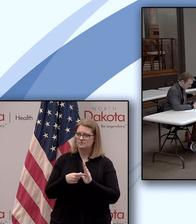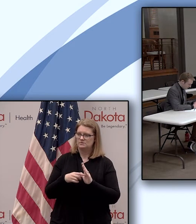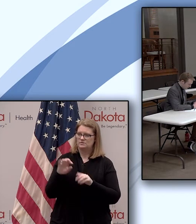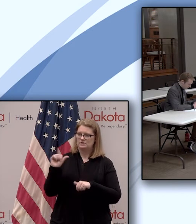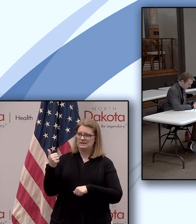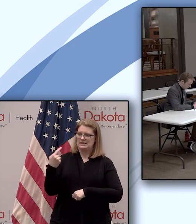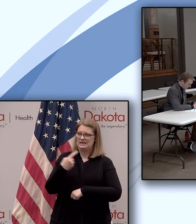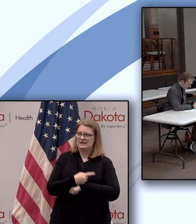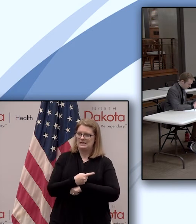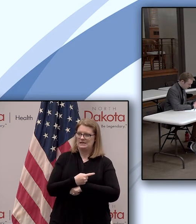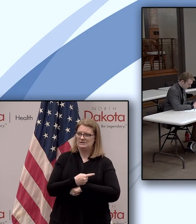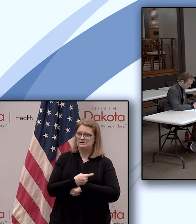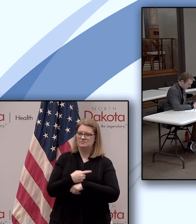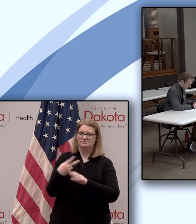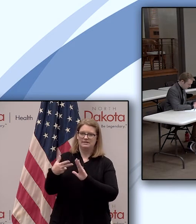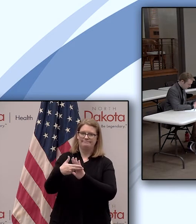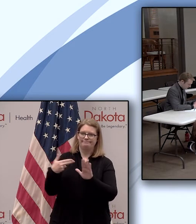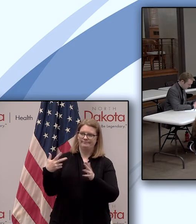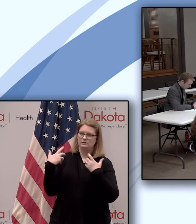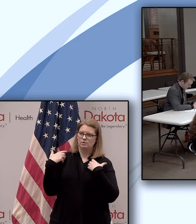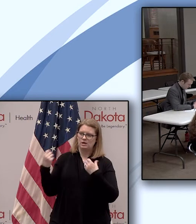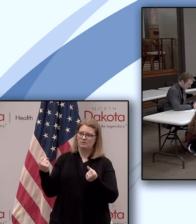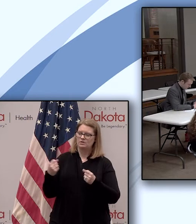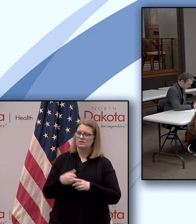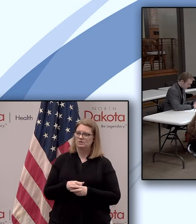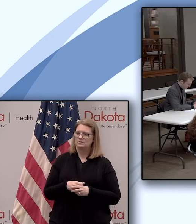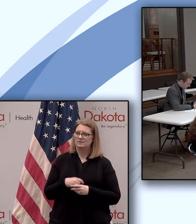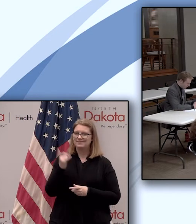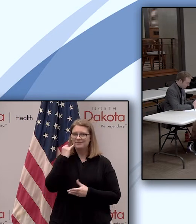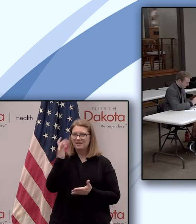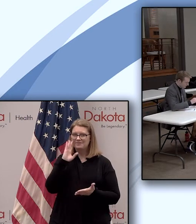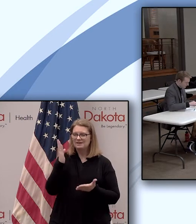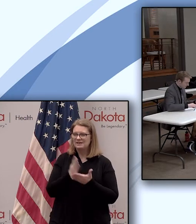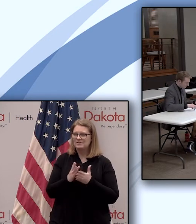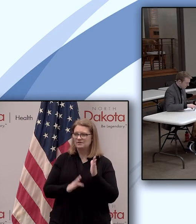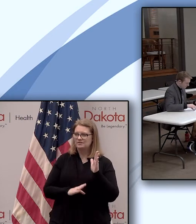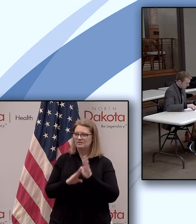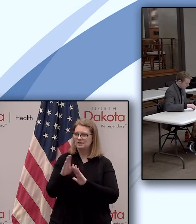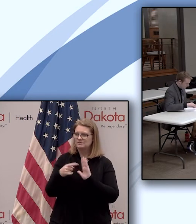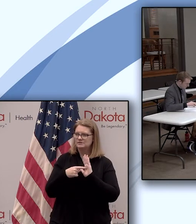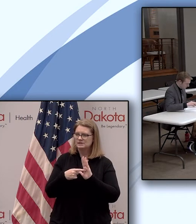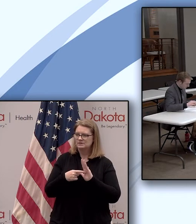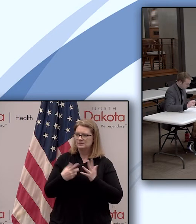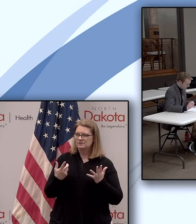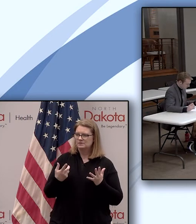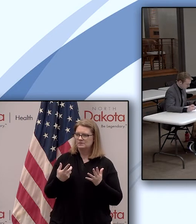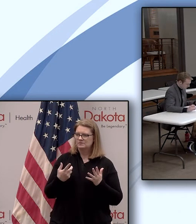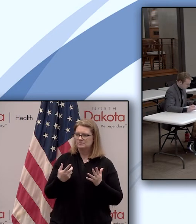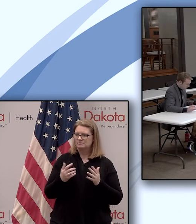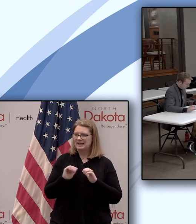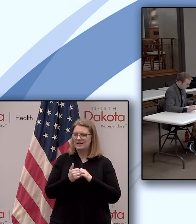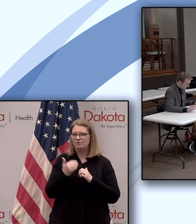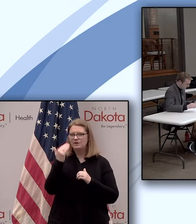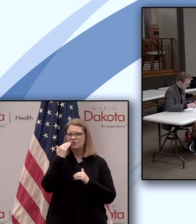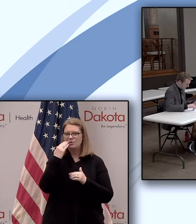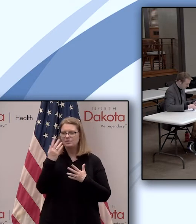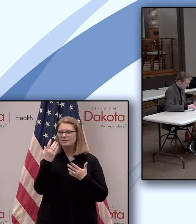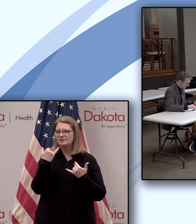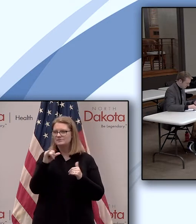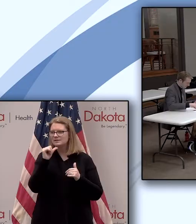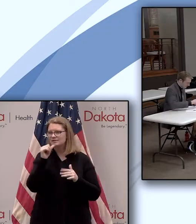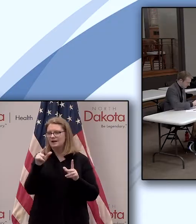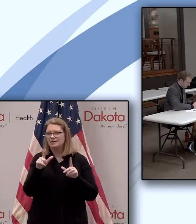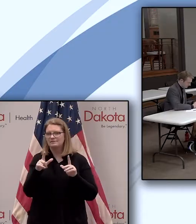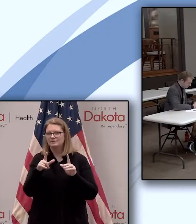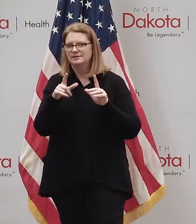10 days can be classified as recovered. If they never develop symptoms, how can the state be sure that they are not still contagious without a negative